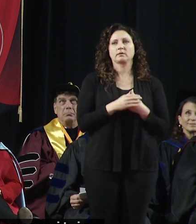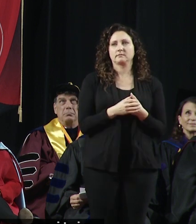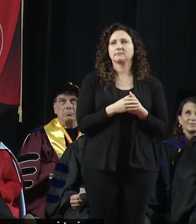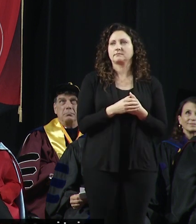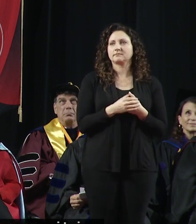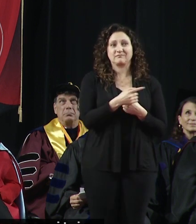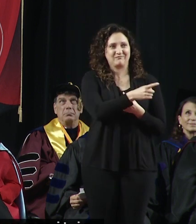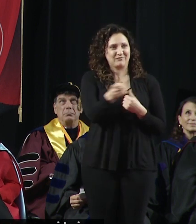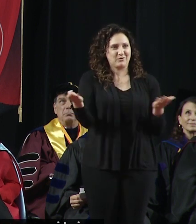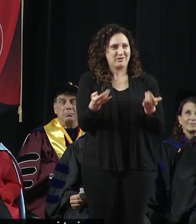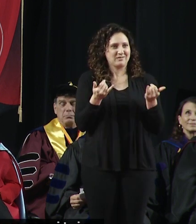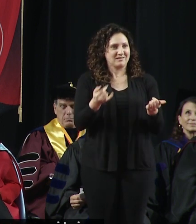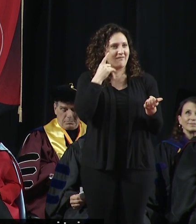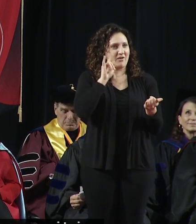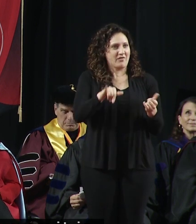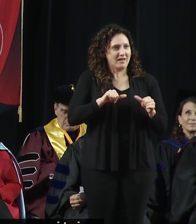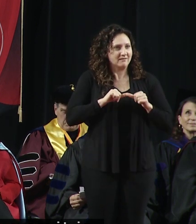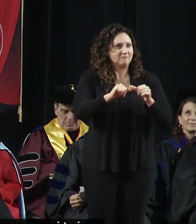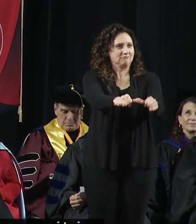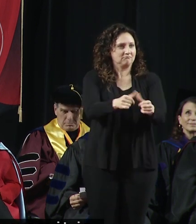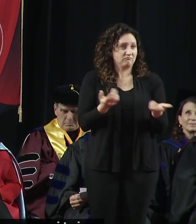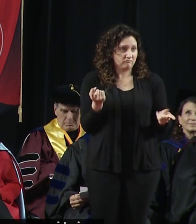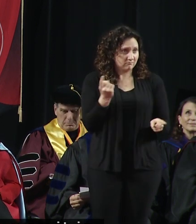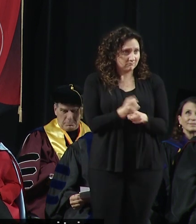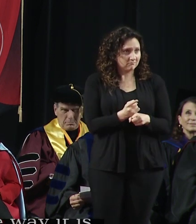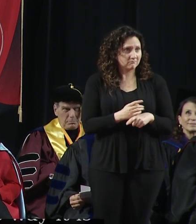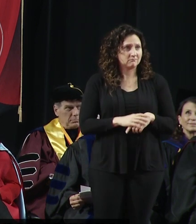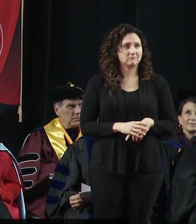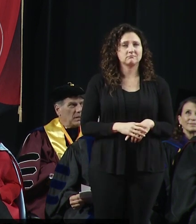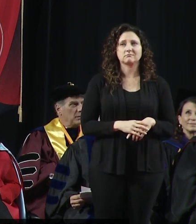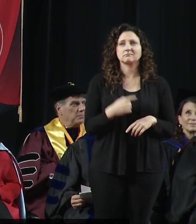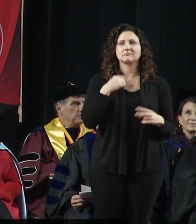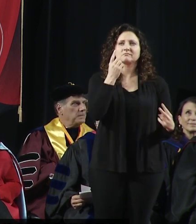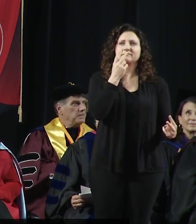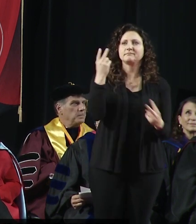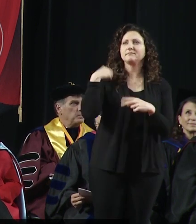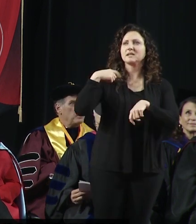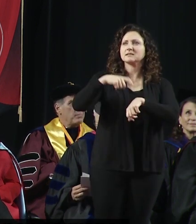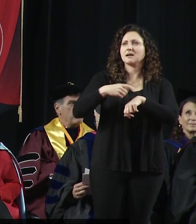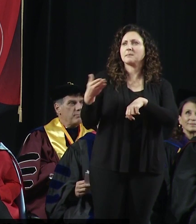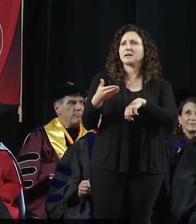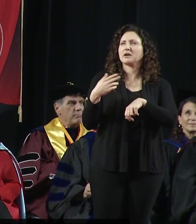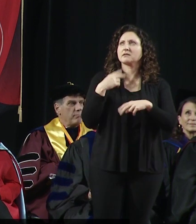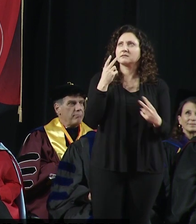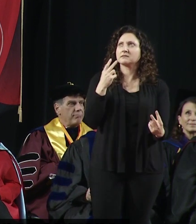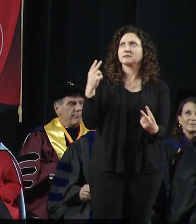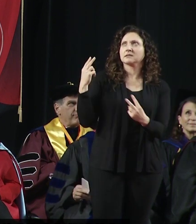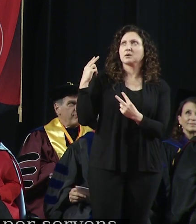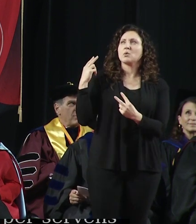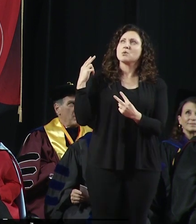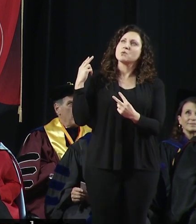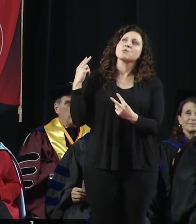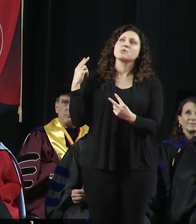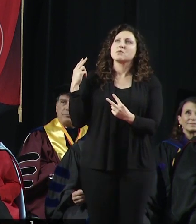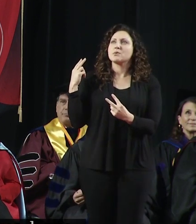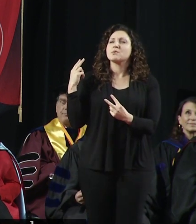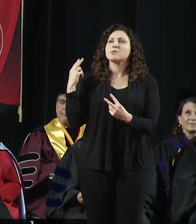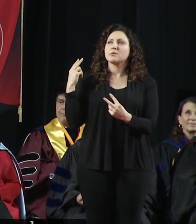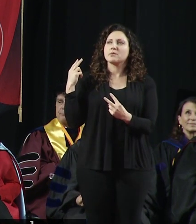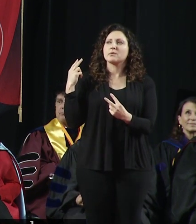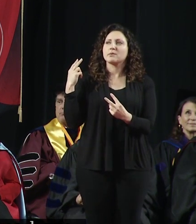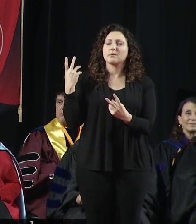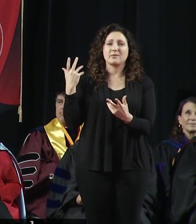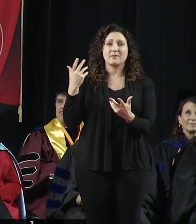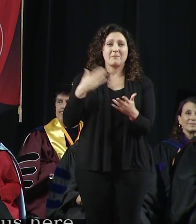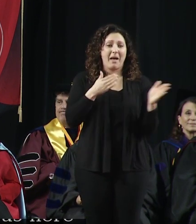of us graduates here today. As I reflect on my time spent here at Lamar, I can honestly say that nothing went